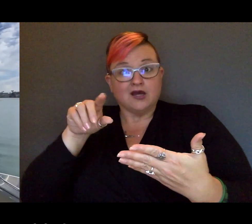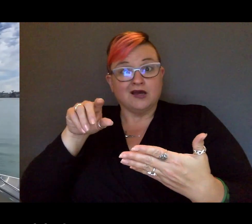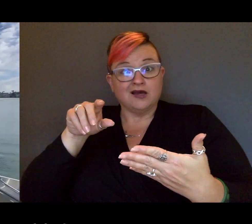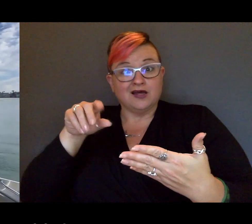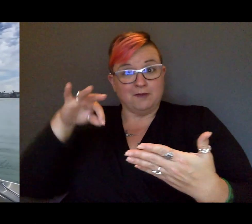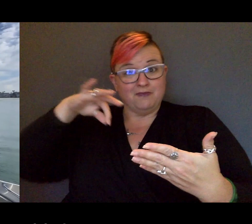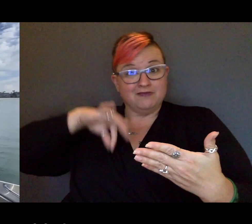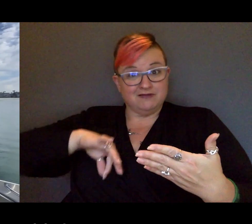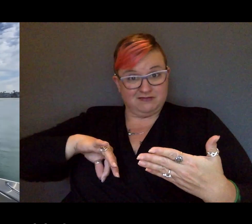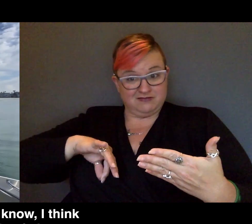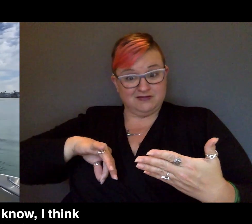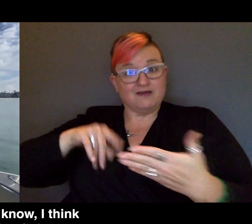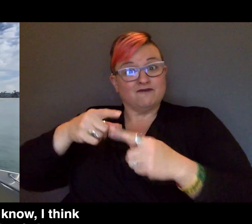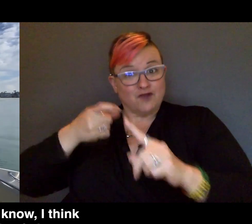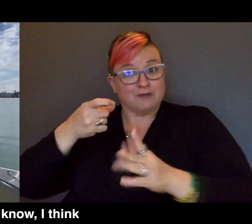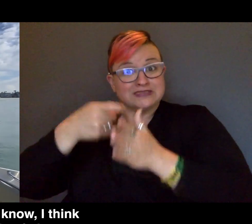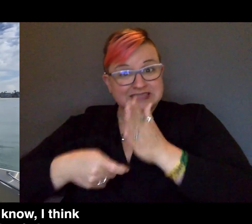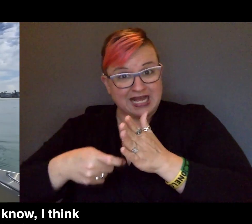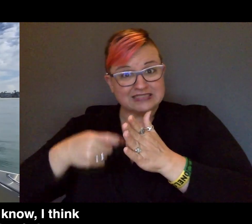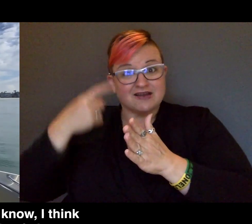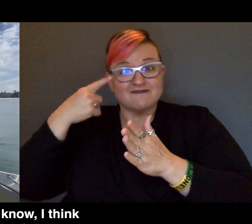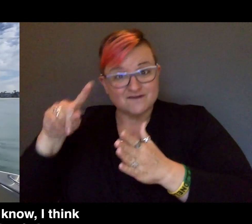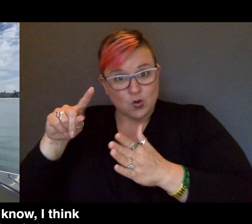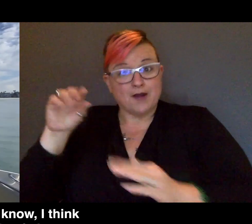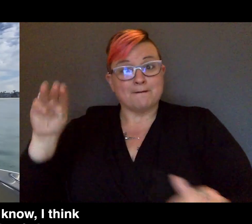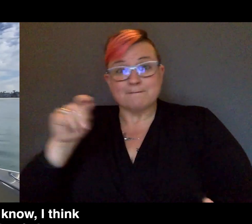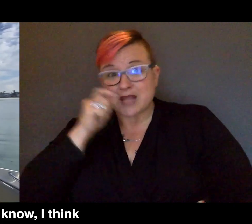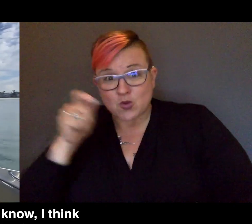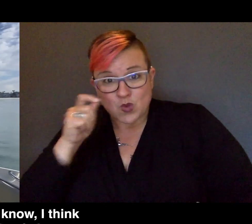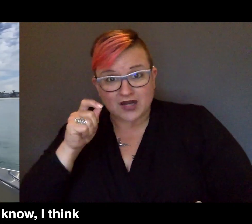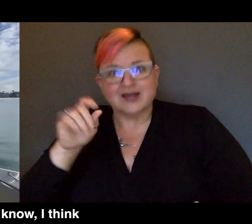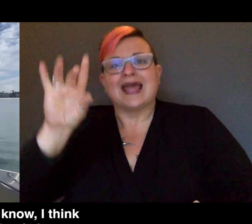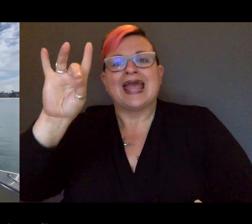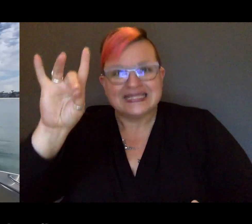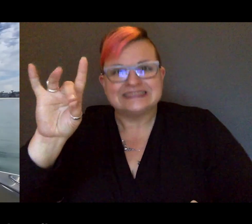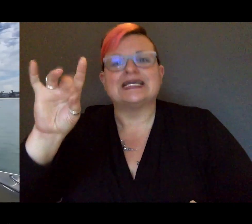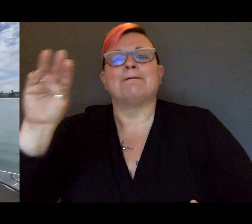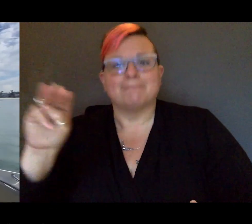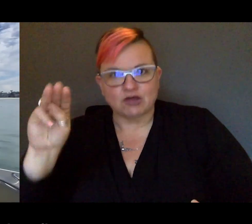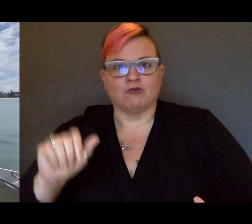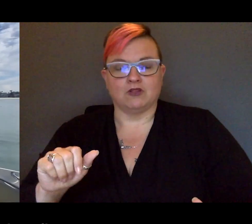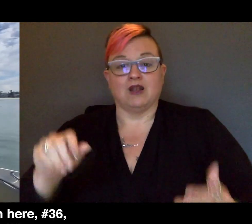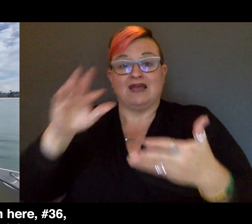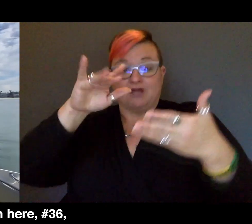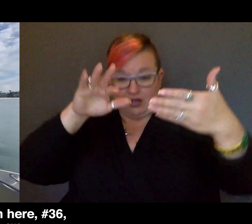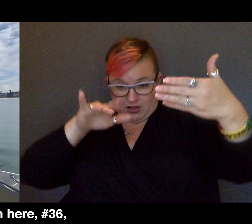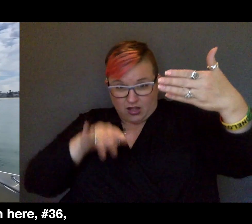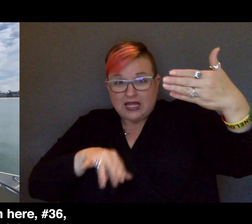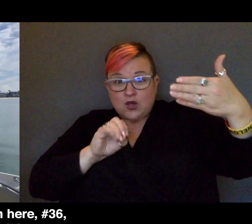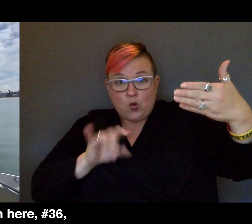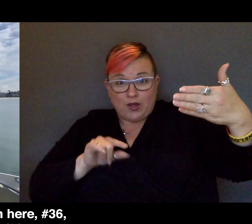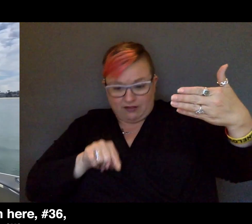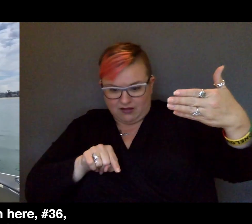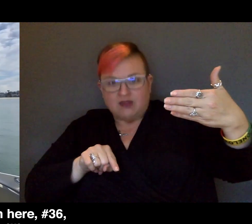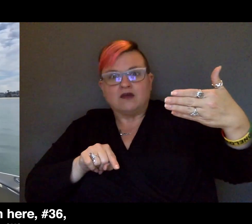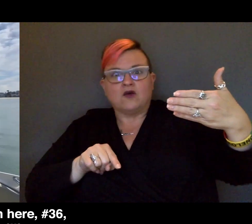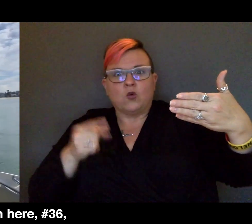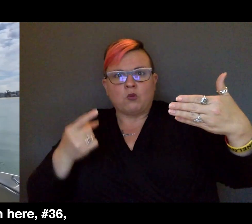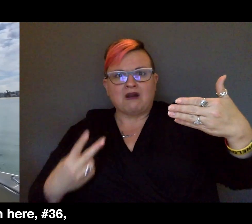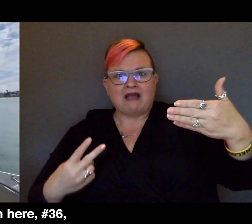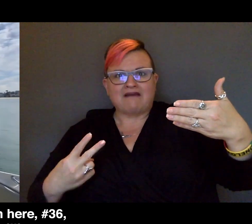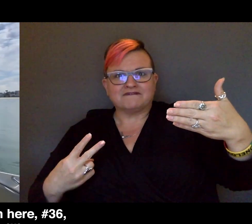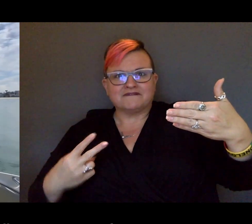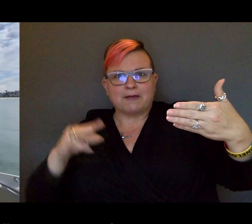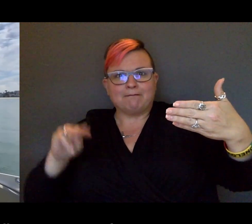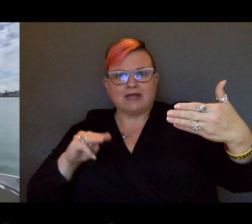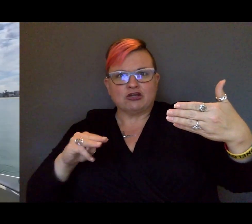that's just a municipal tax. And so you know, I think this number is low. Let's look at oil, way down here, 36, $1.5